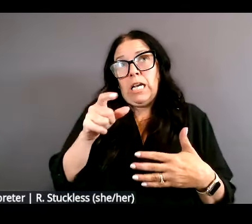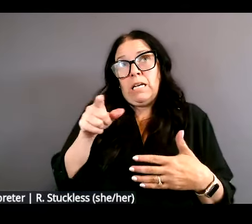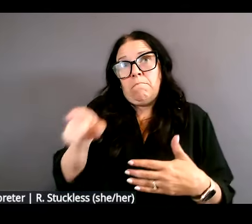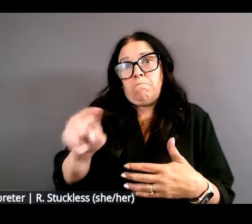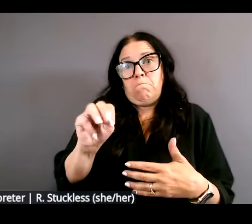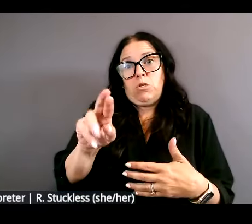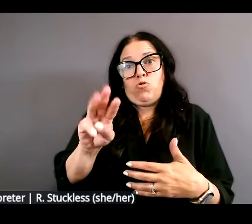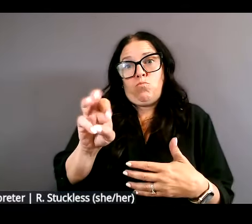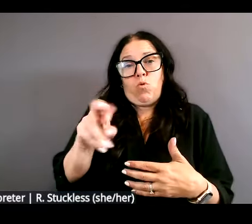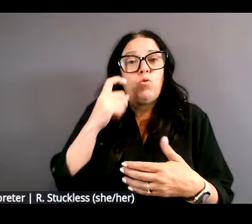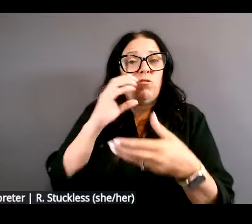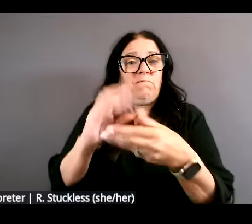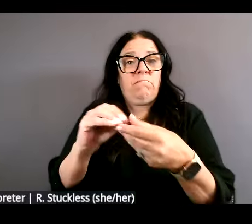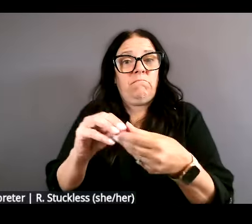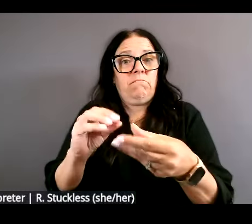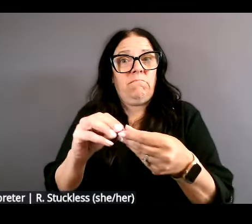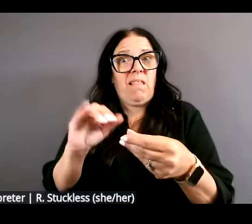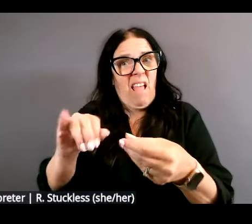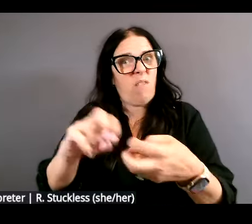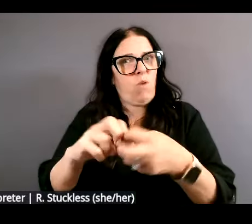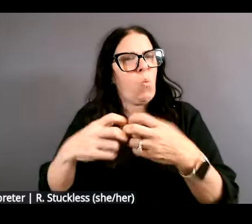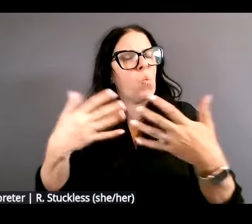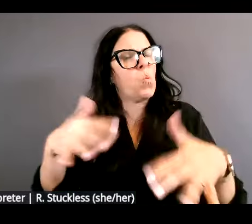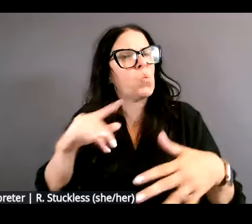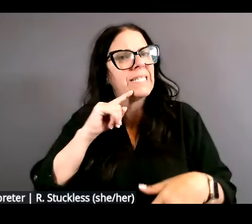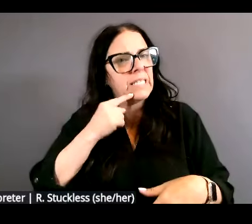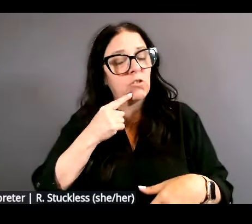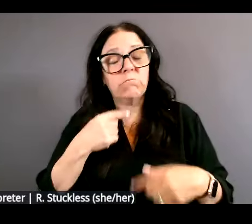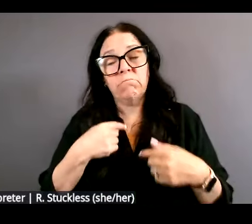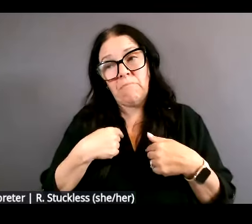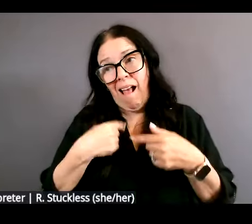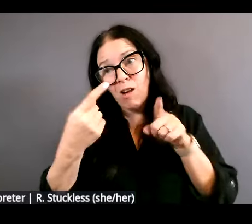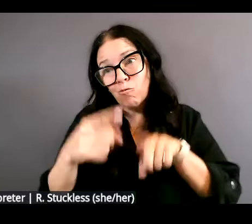And this was a campaign that was